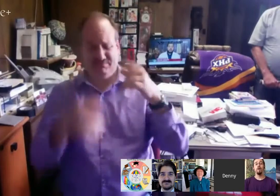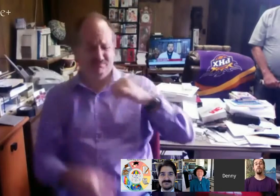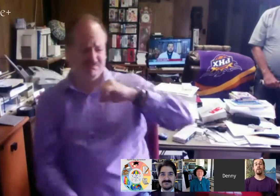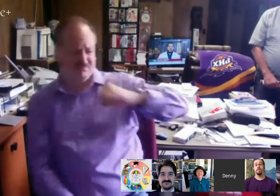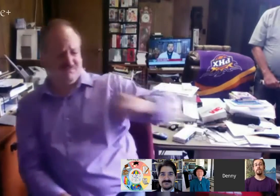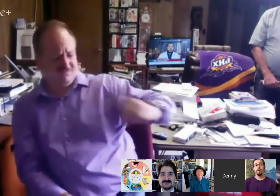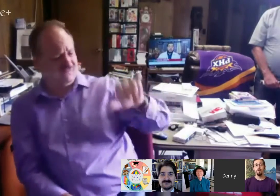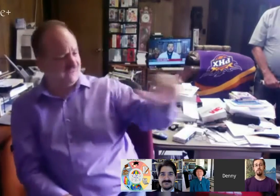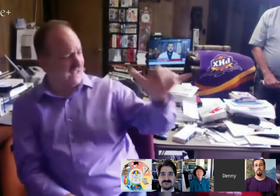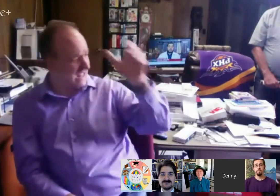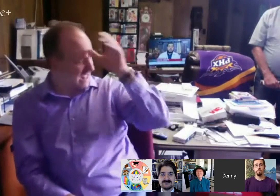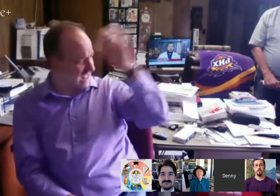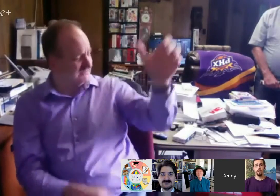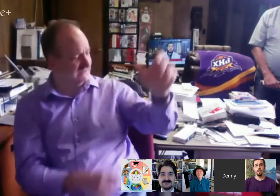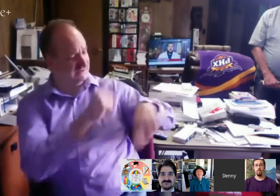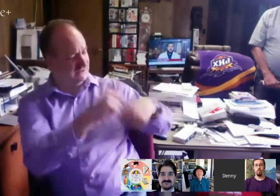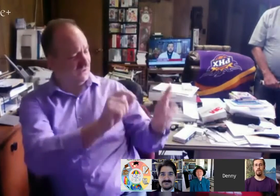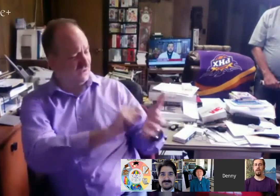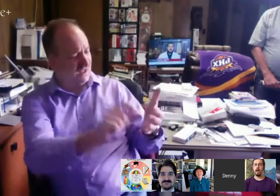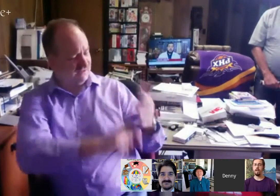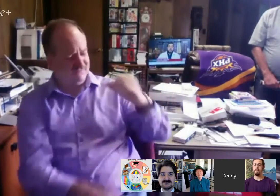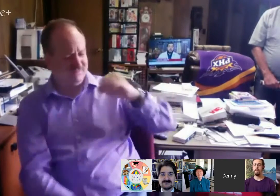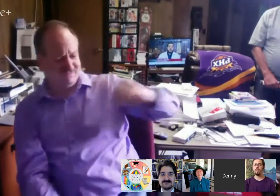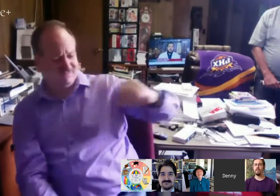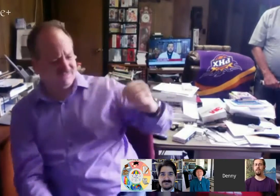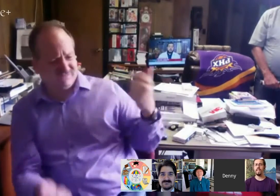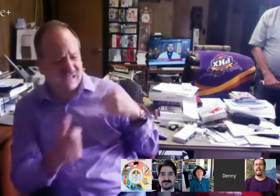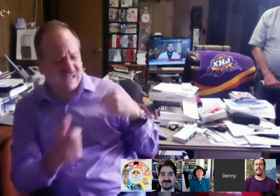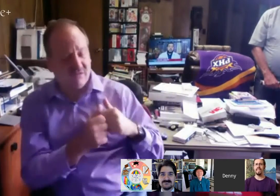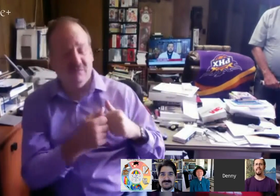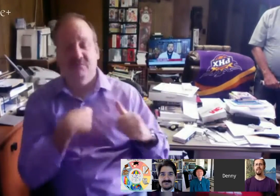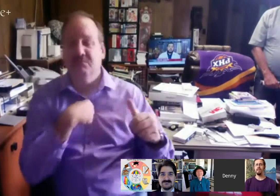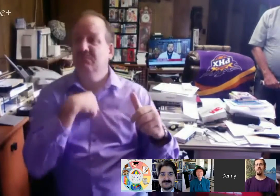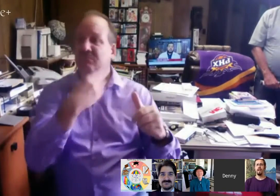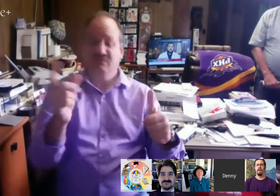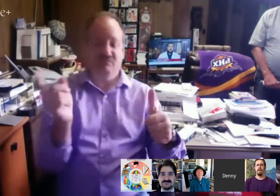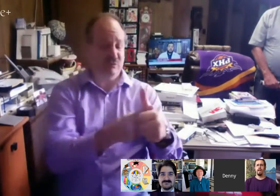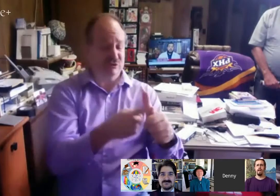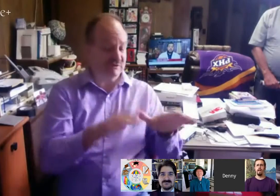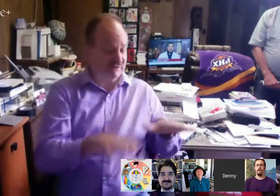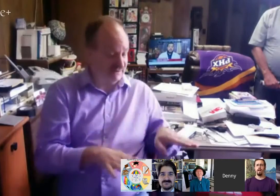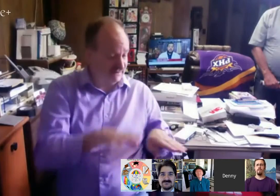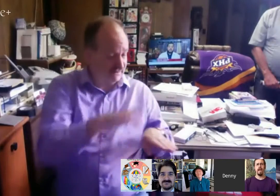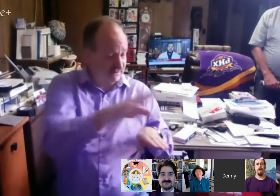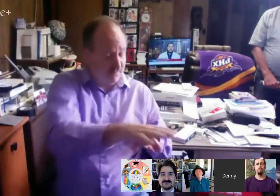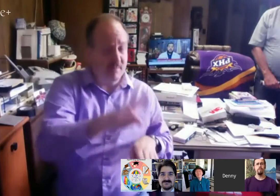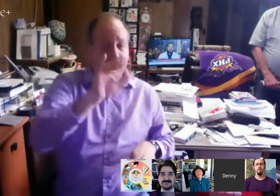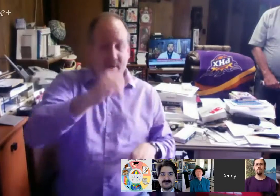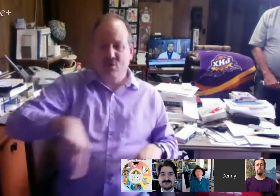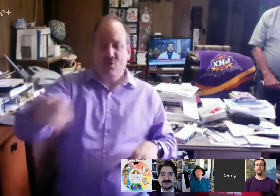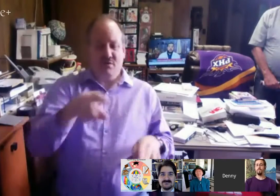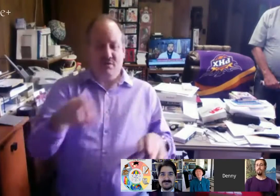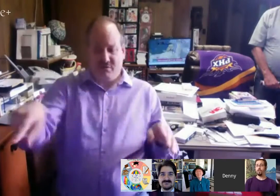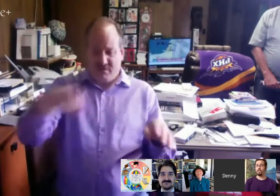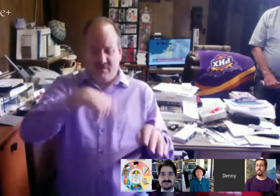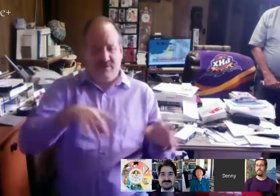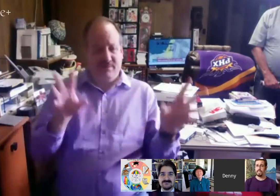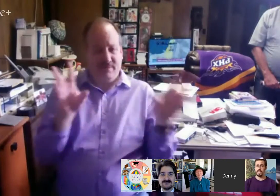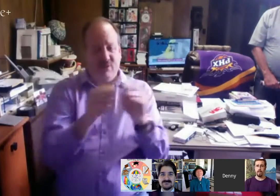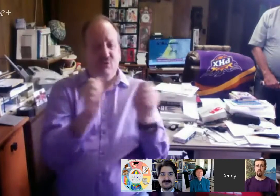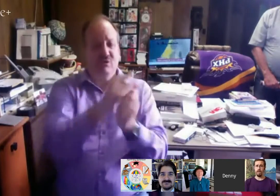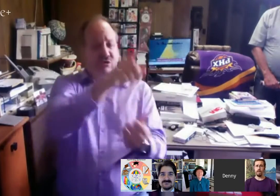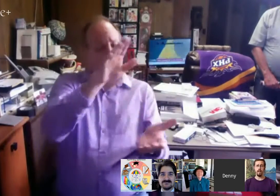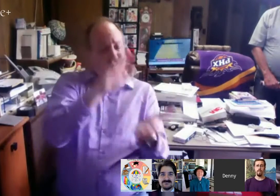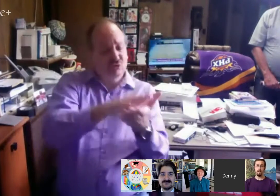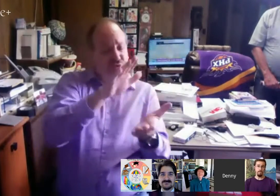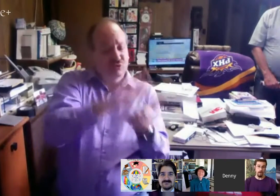And so I would like to start with talking about the idea of how people, when they first see